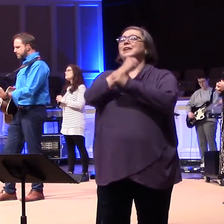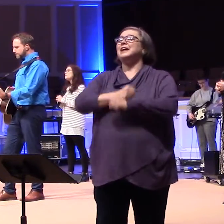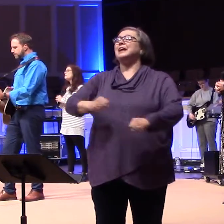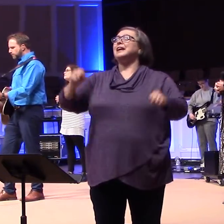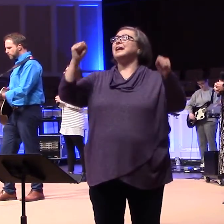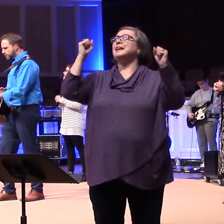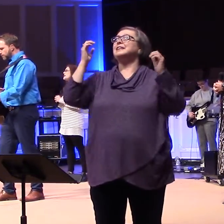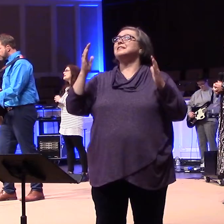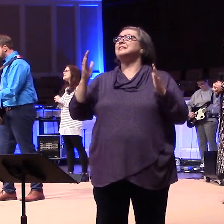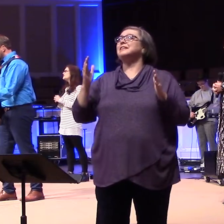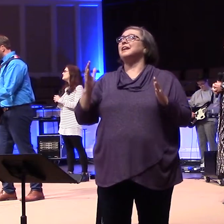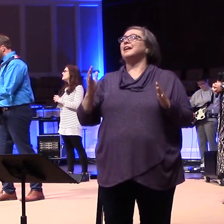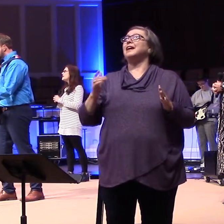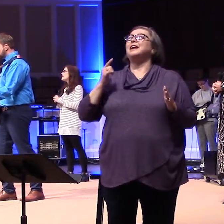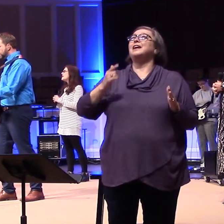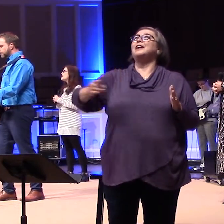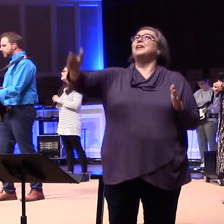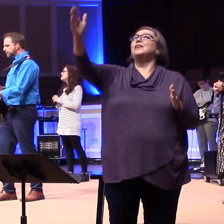soul, my